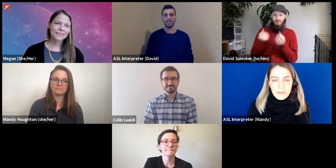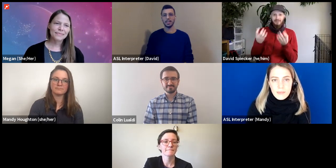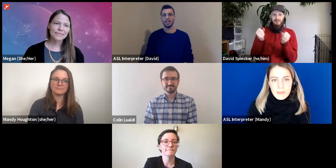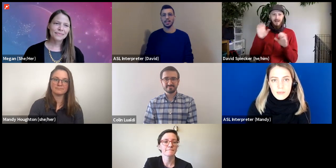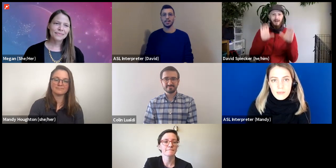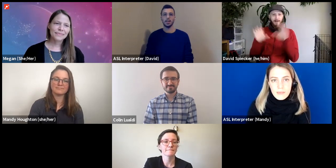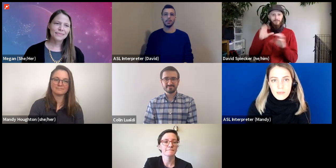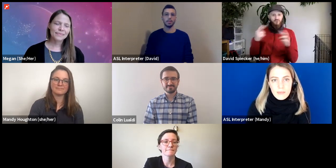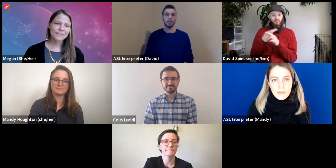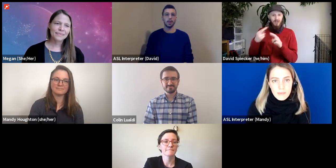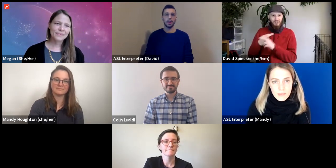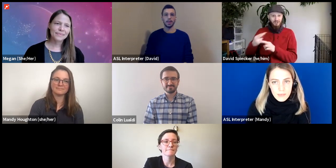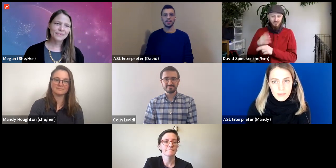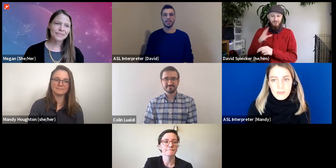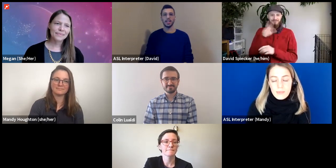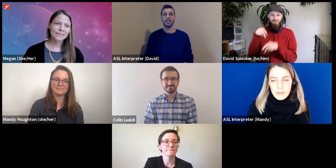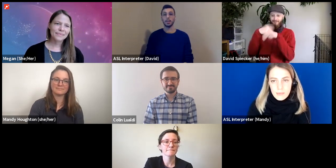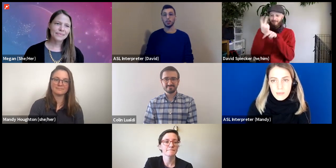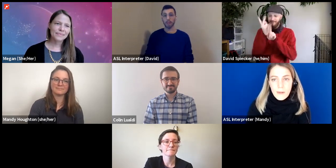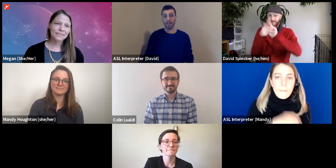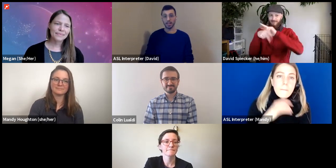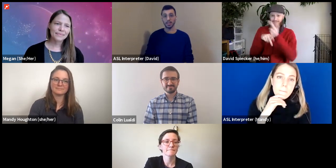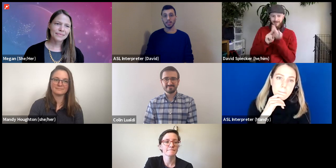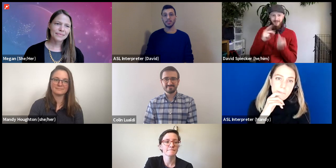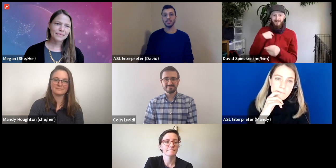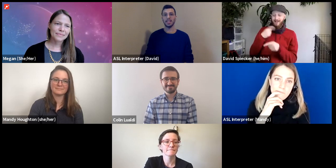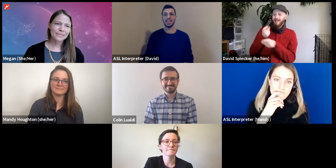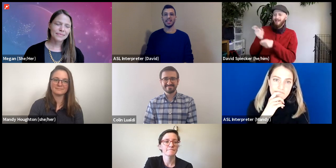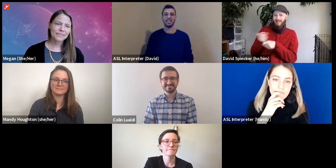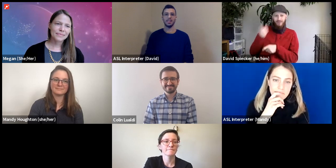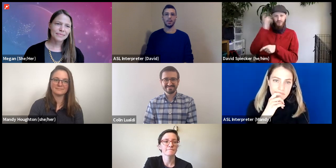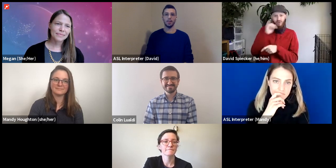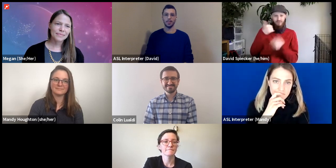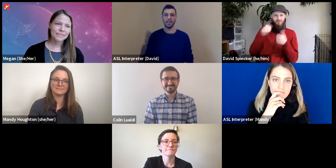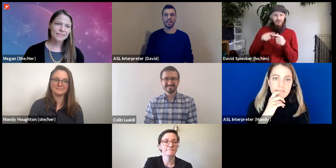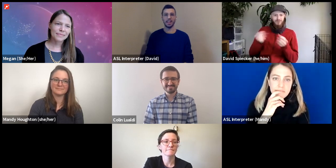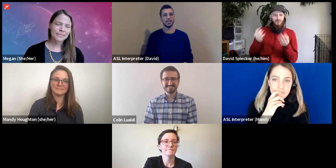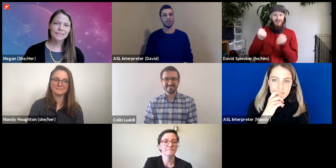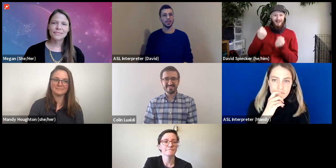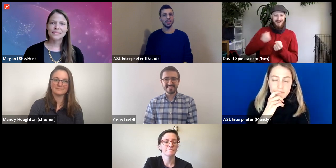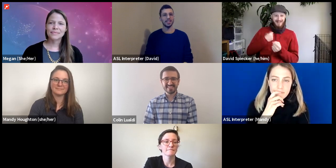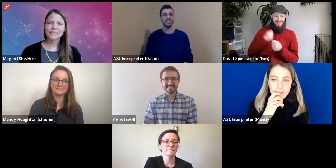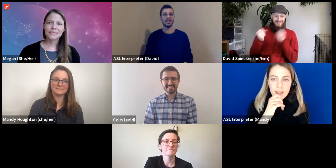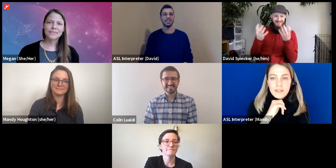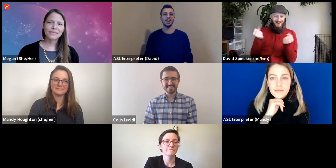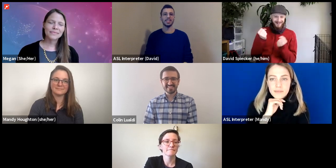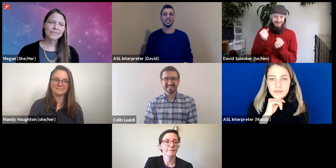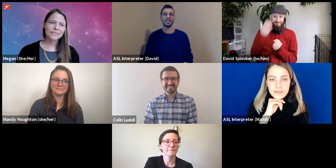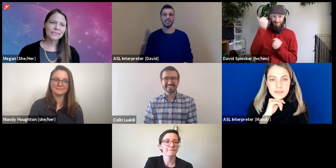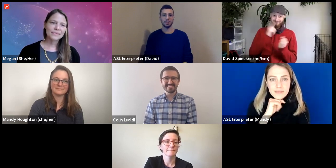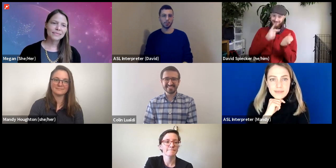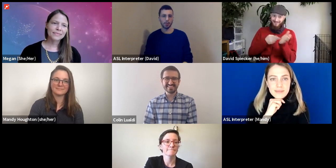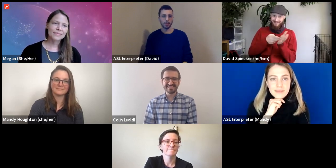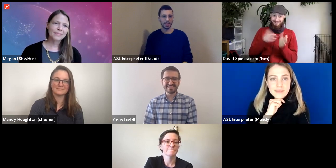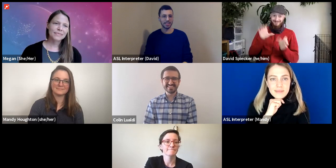signs, trying to figure out how to sign chemical reactions and, all of that. And I was joking, saying, you guys